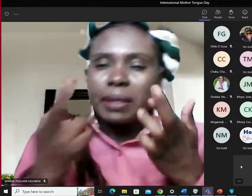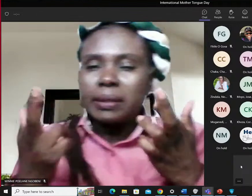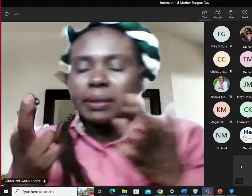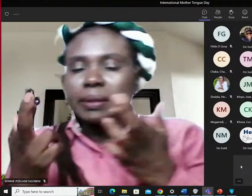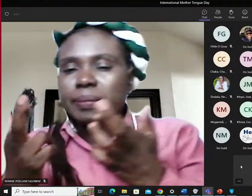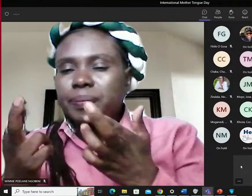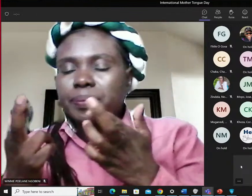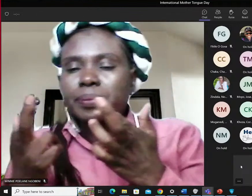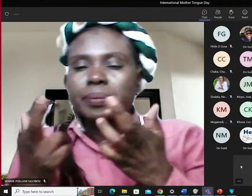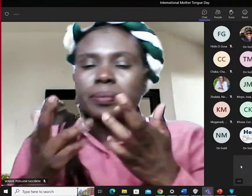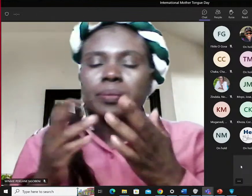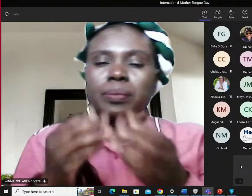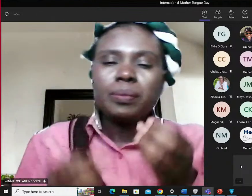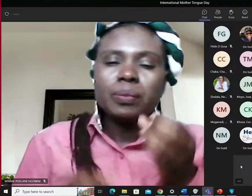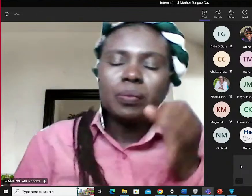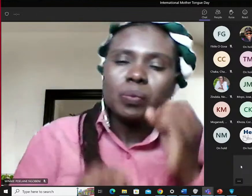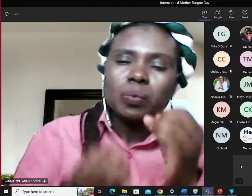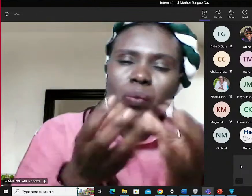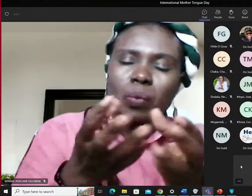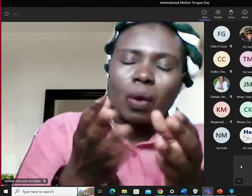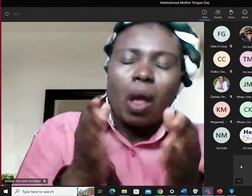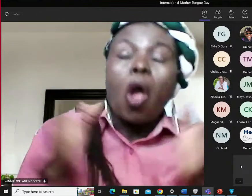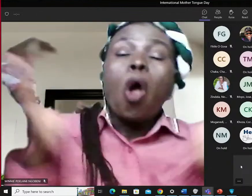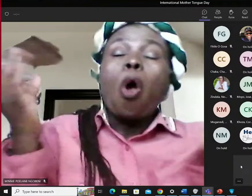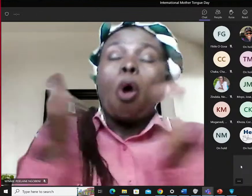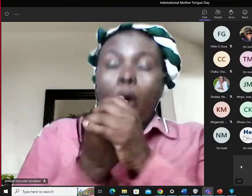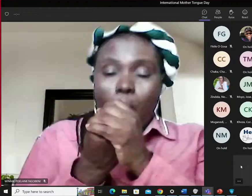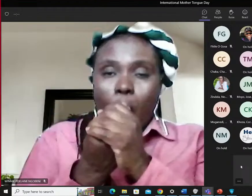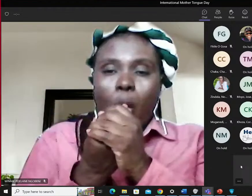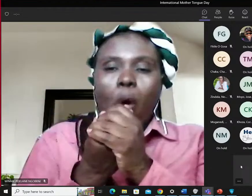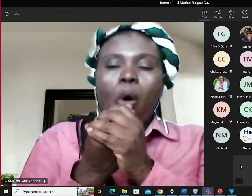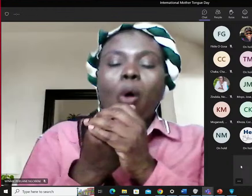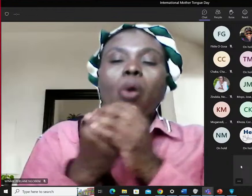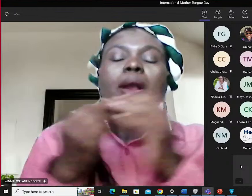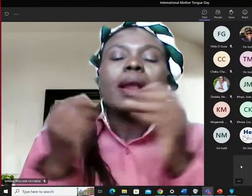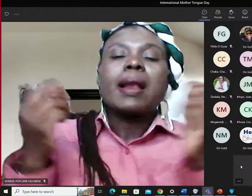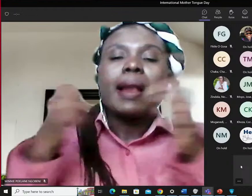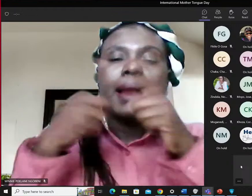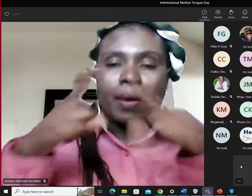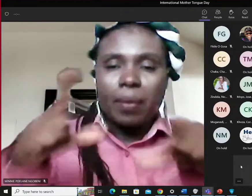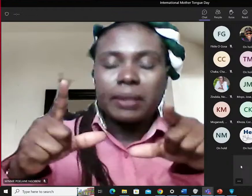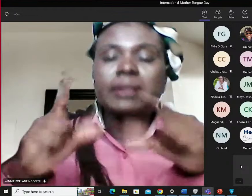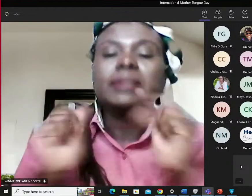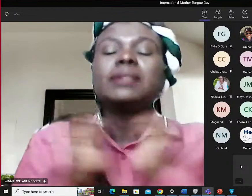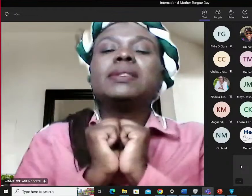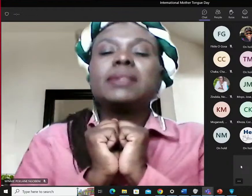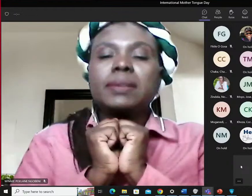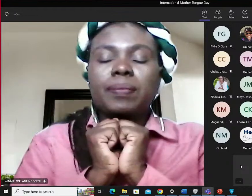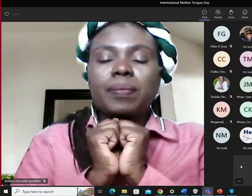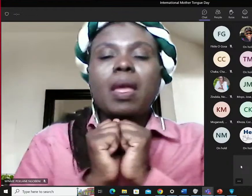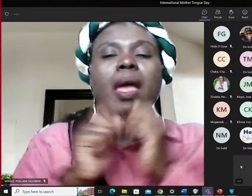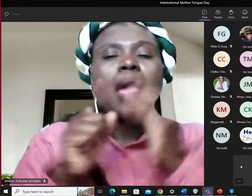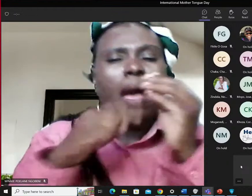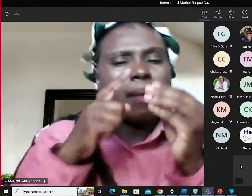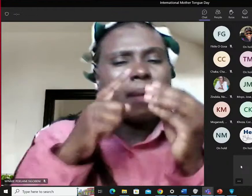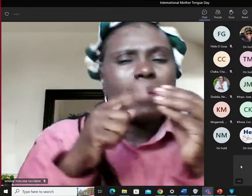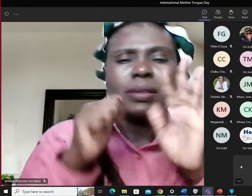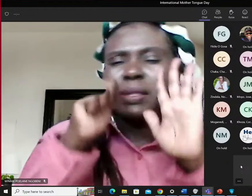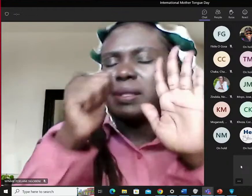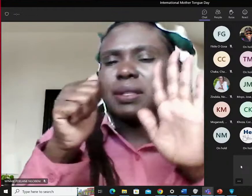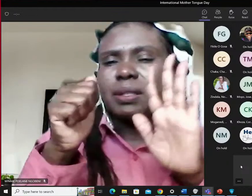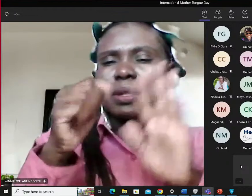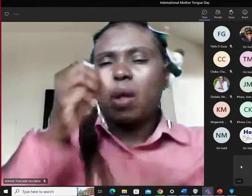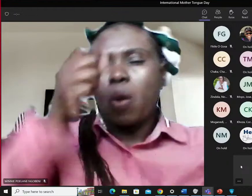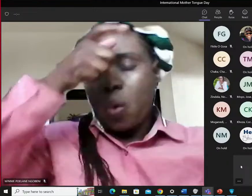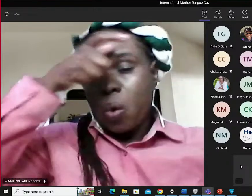into all official languages. There were about 6 colleges that